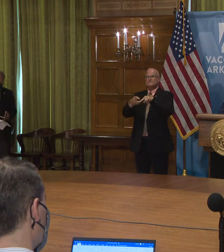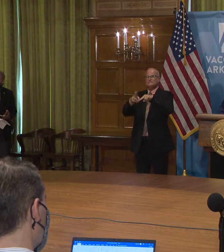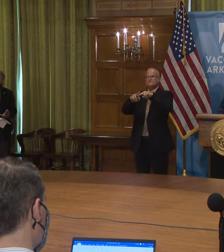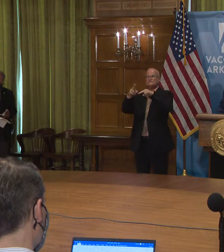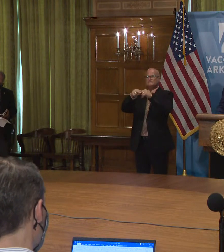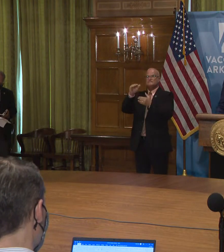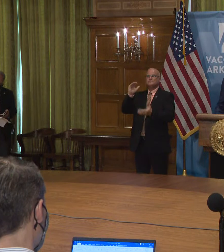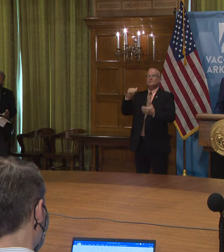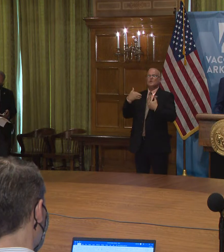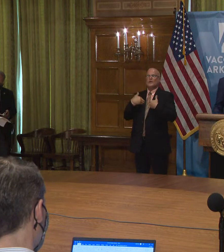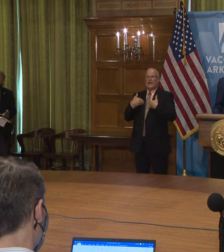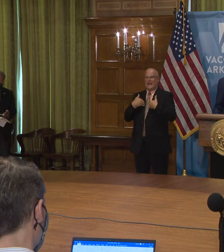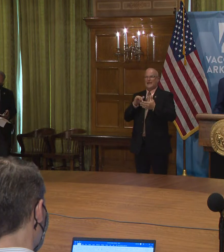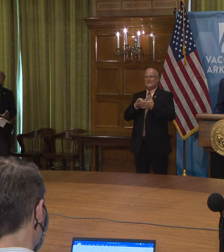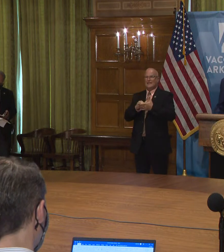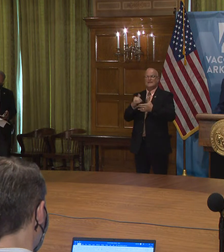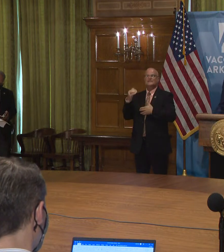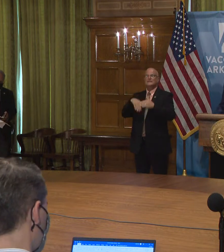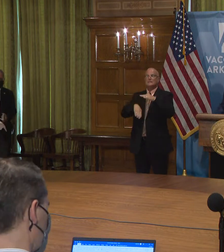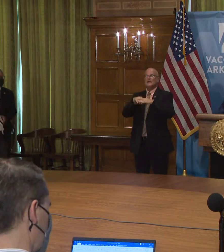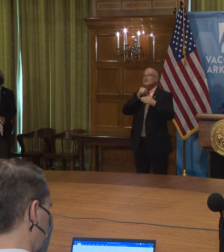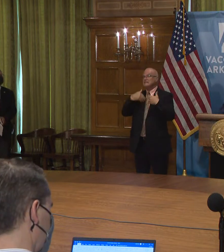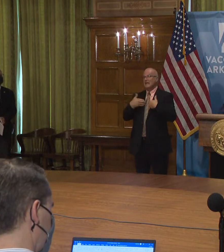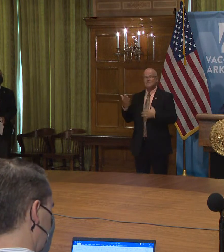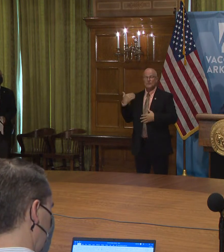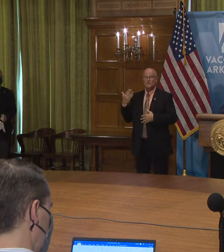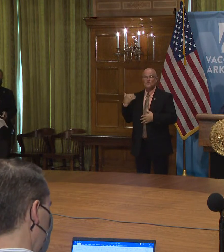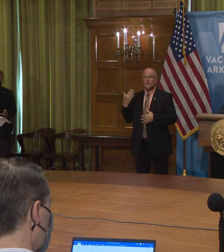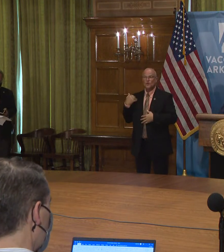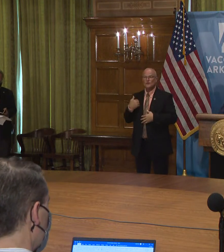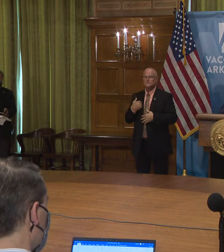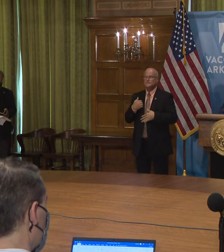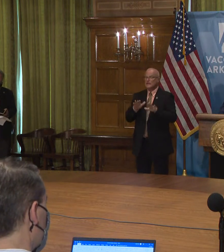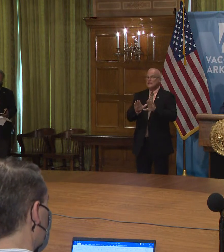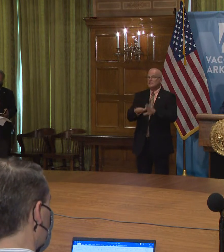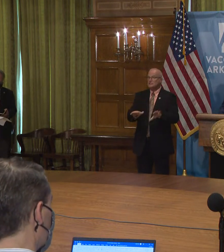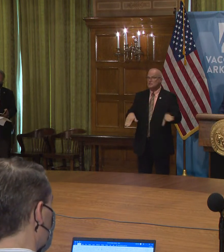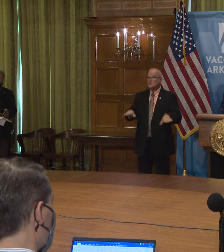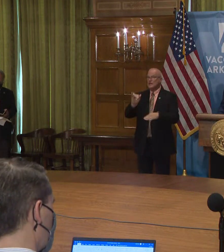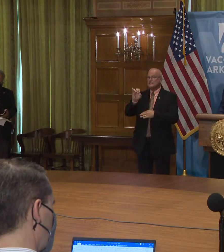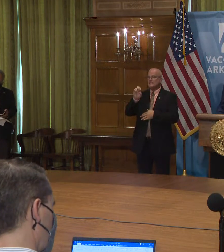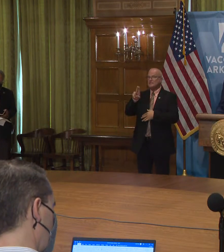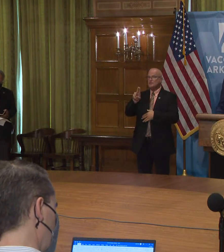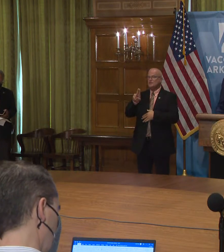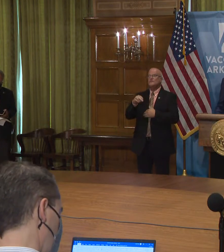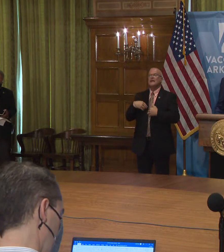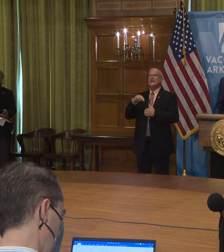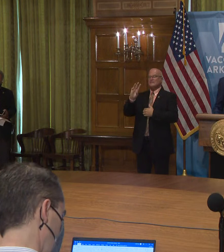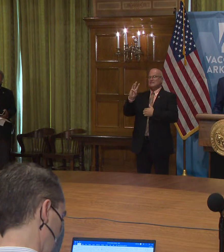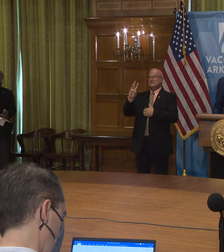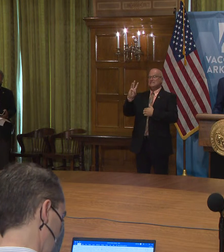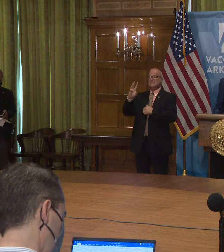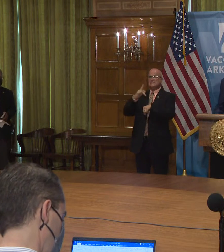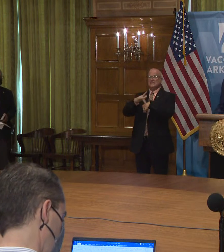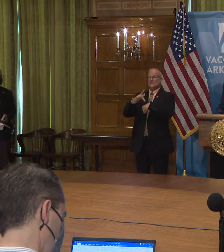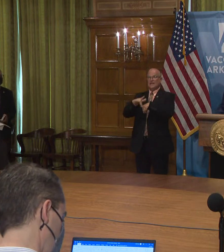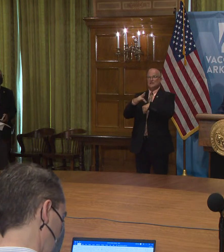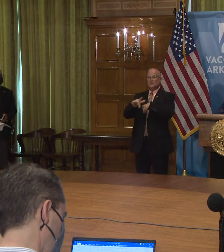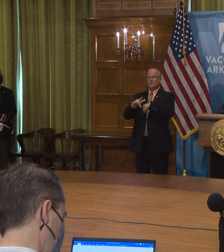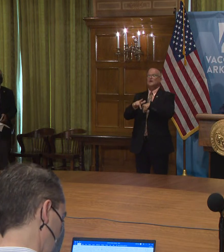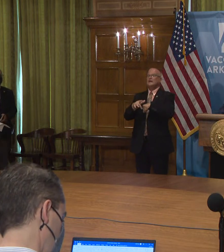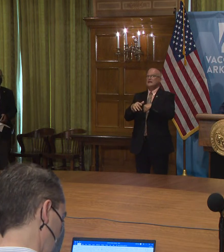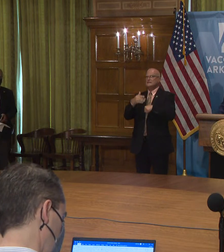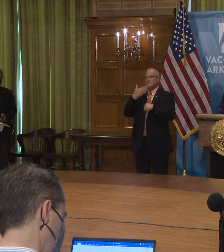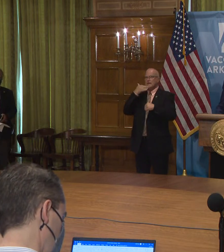that capacity that we didn't have before. In terms of pediatric ICUs, we have 6 available, which is an increase from